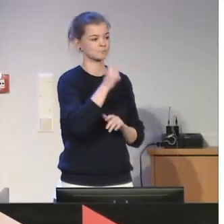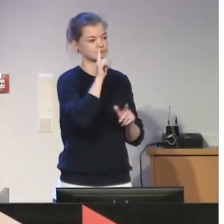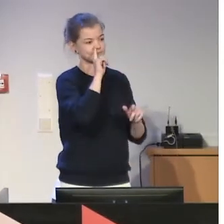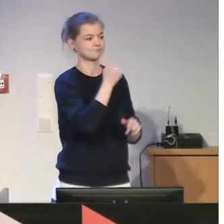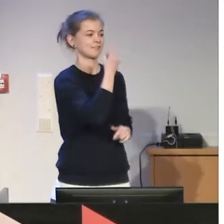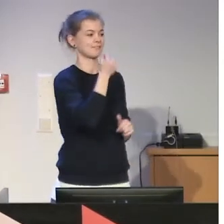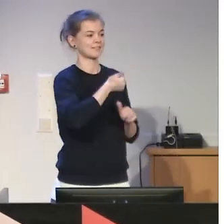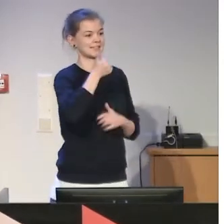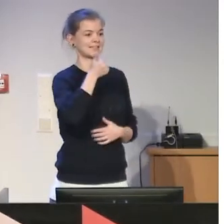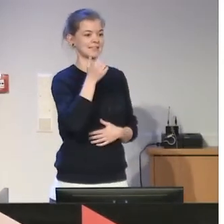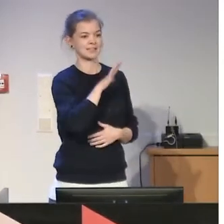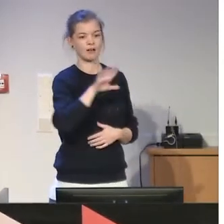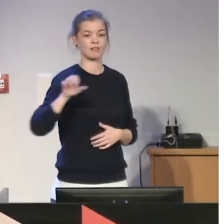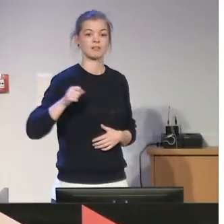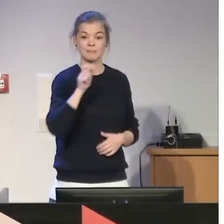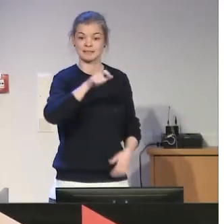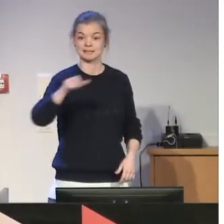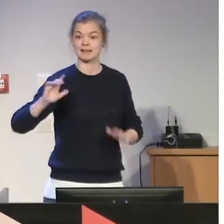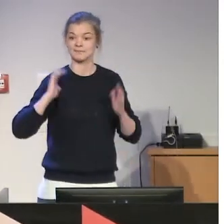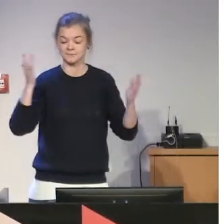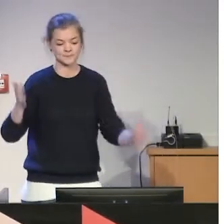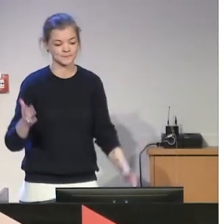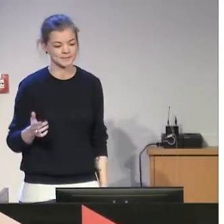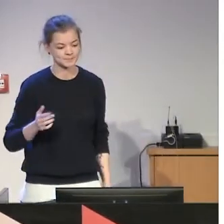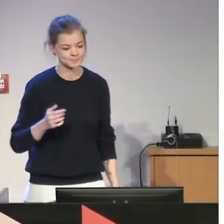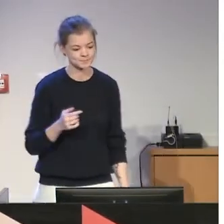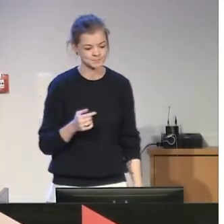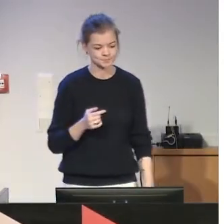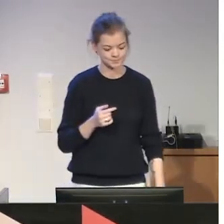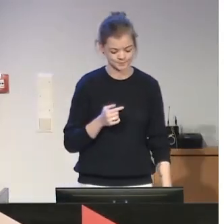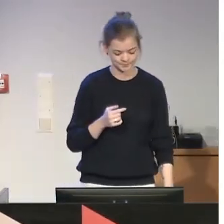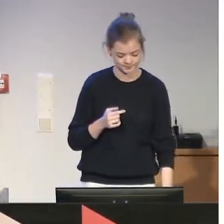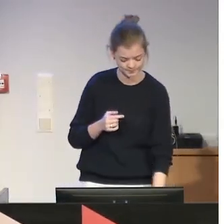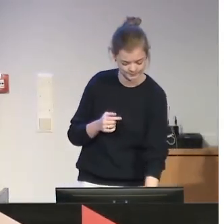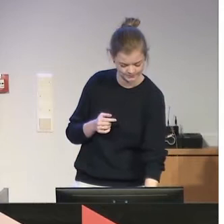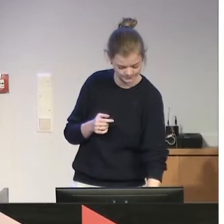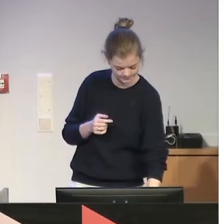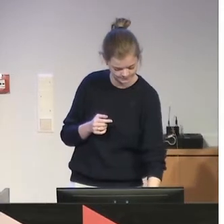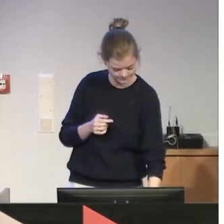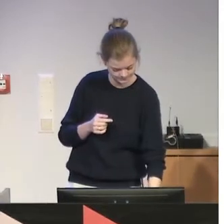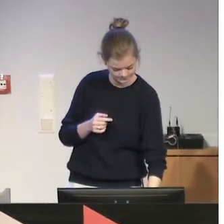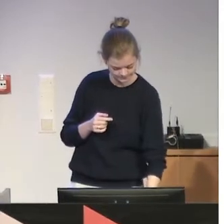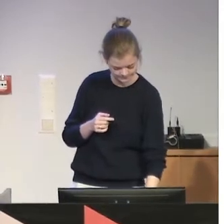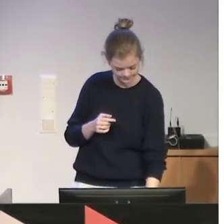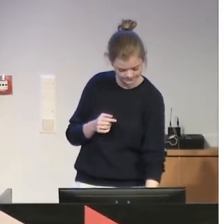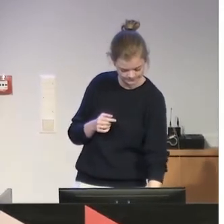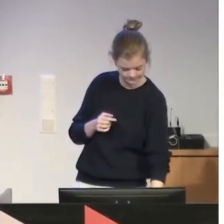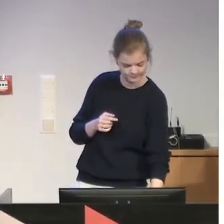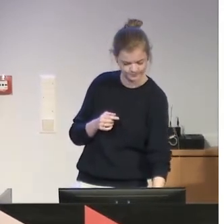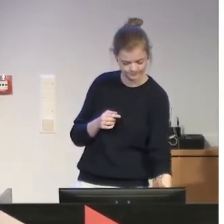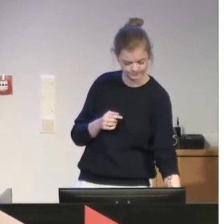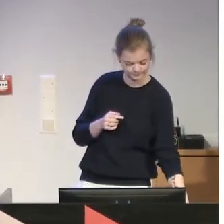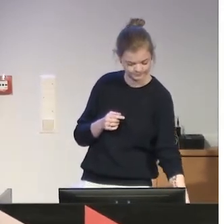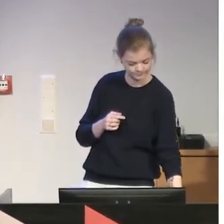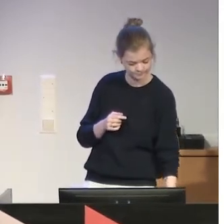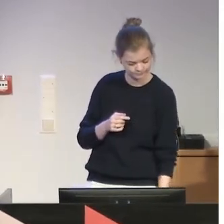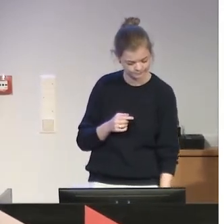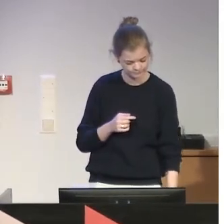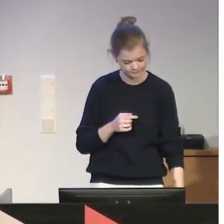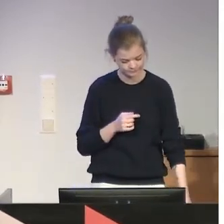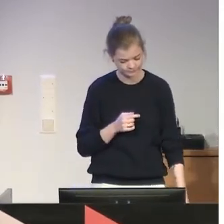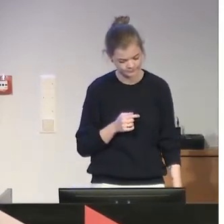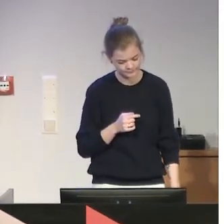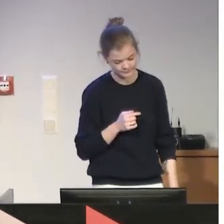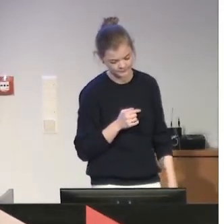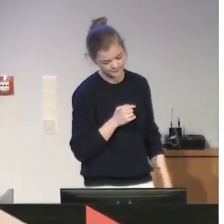So I wanted to do something, kind of contribute to something that is bigger than myself. And we know that communication